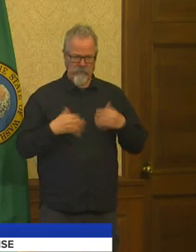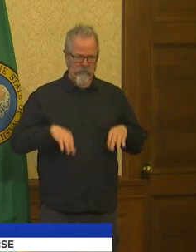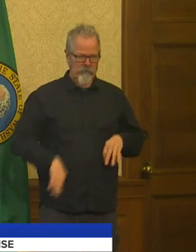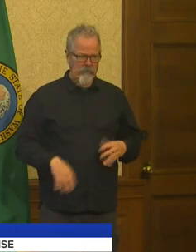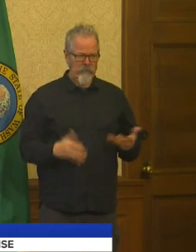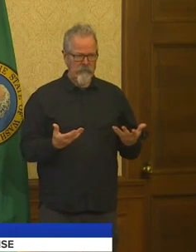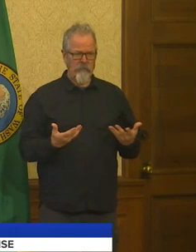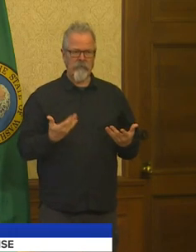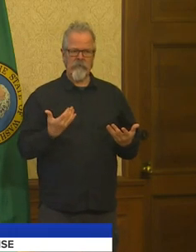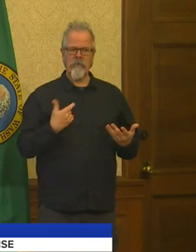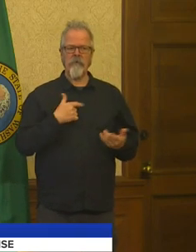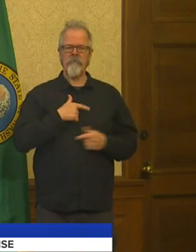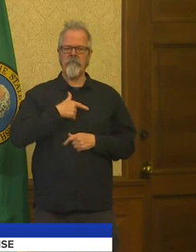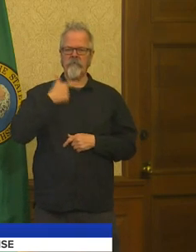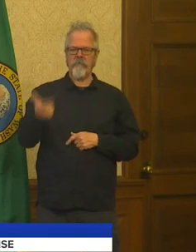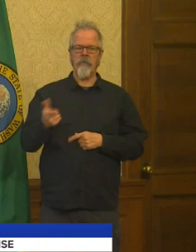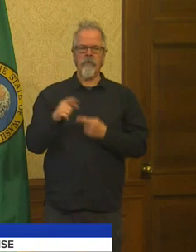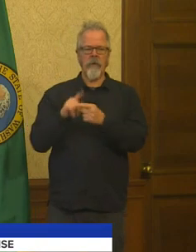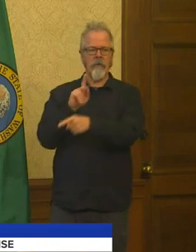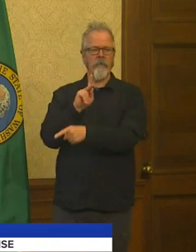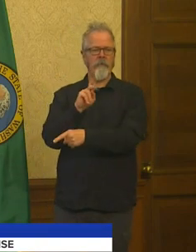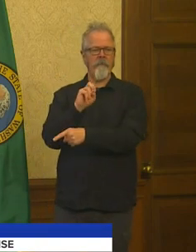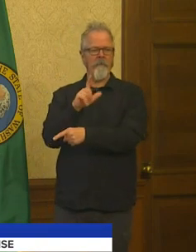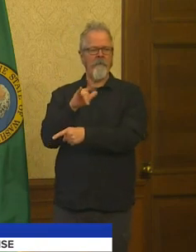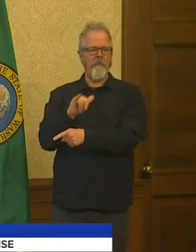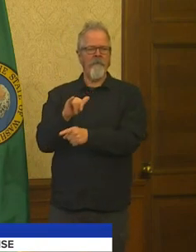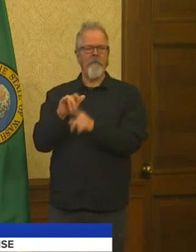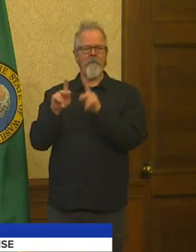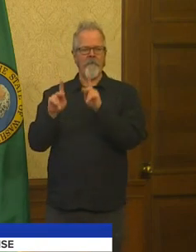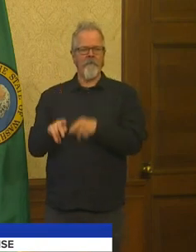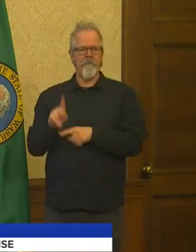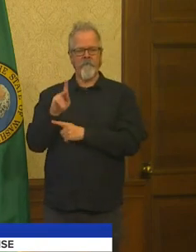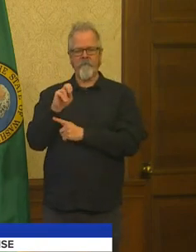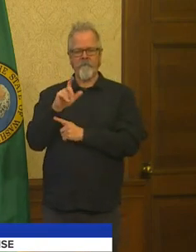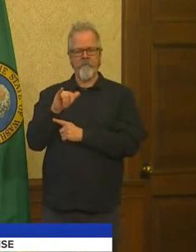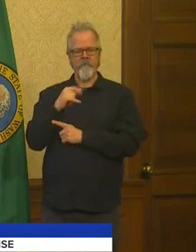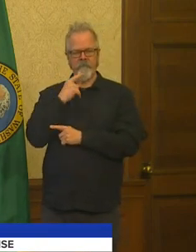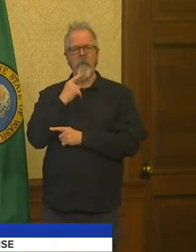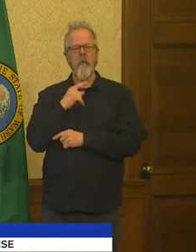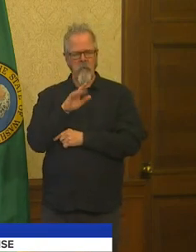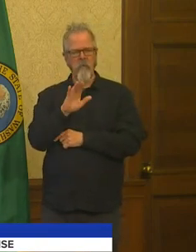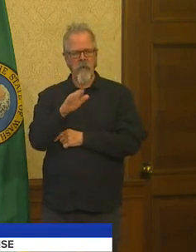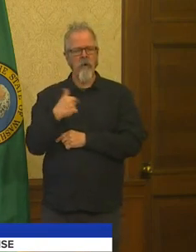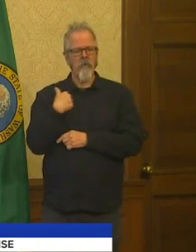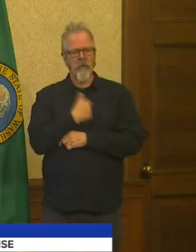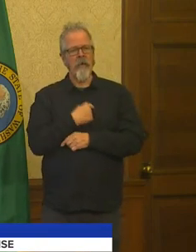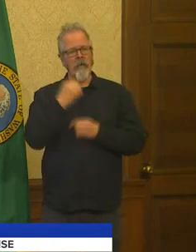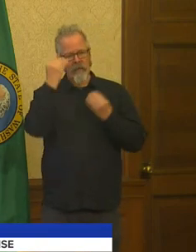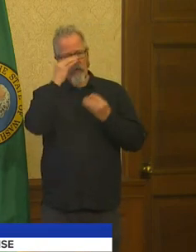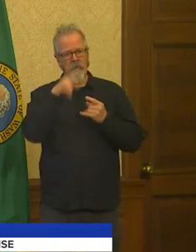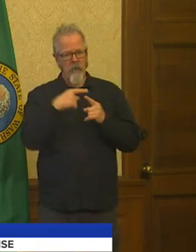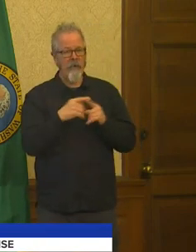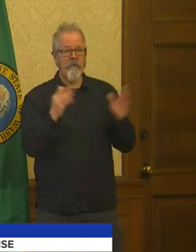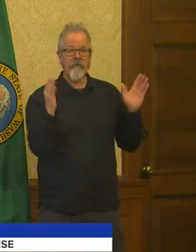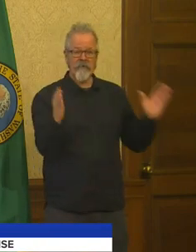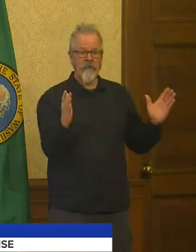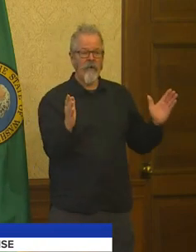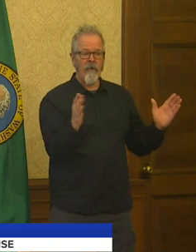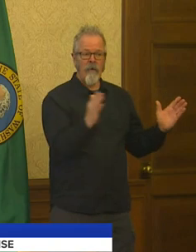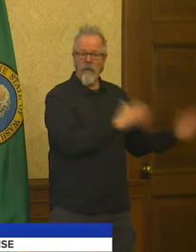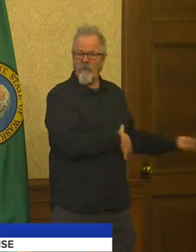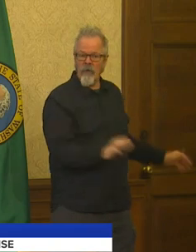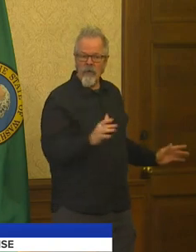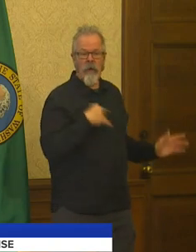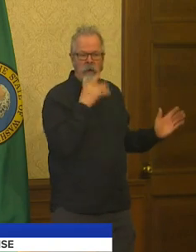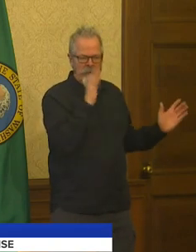are reopening the Columbia River for spring Chinook. There'll be, again, the openings we would normally have, we have to do that in